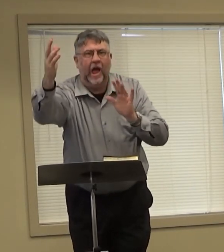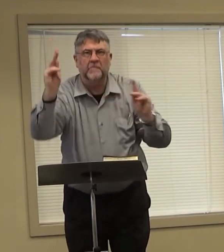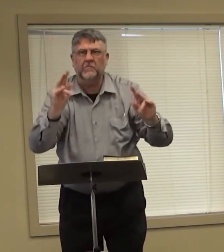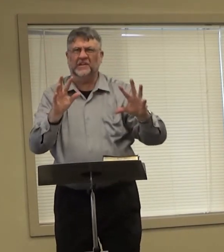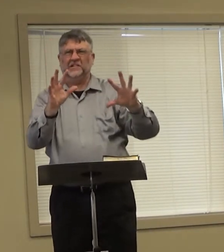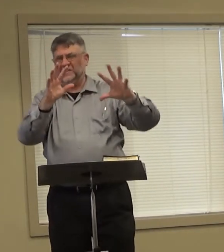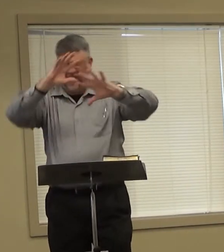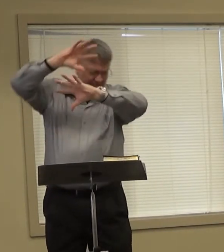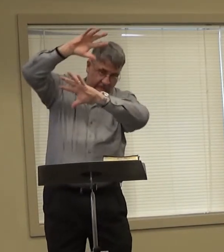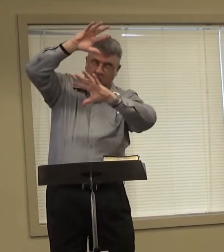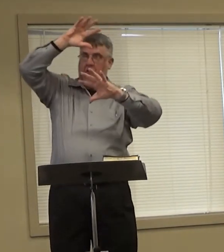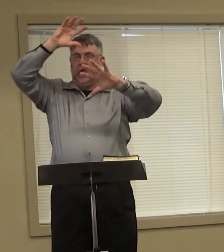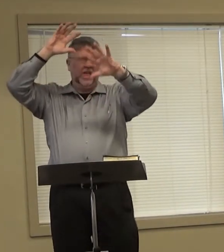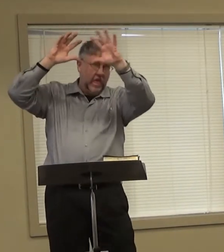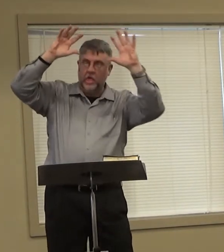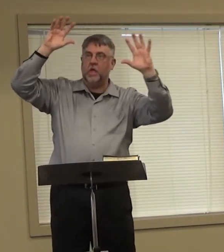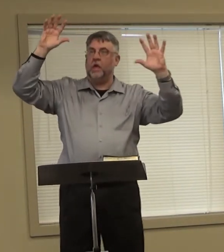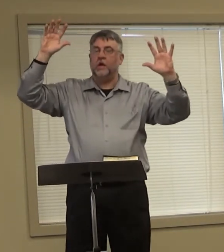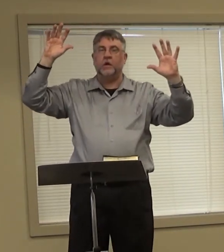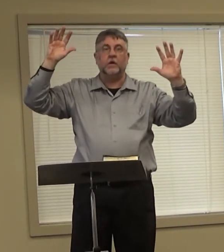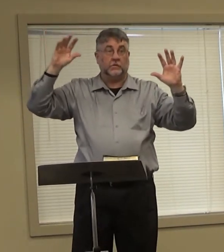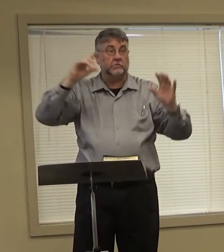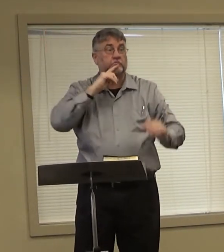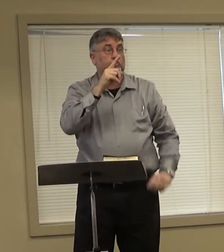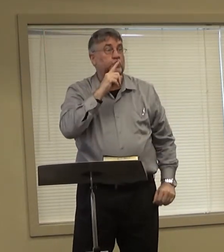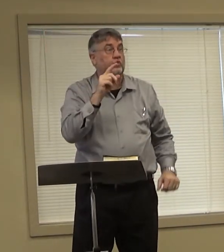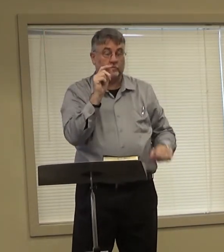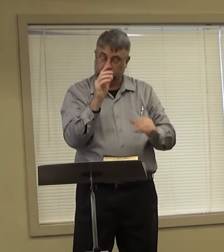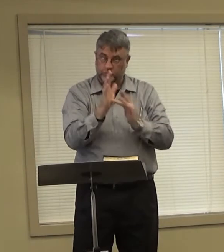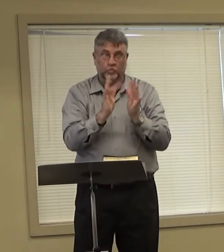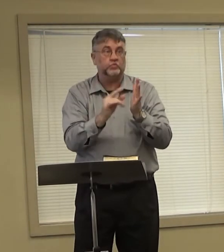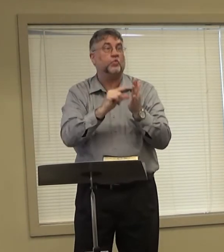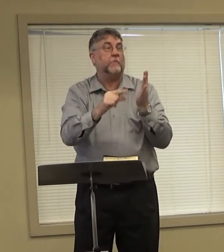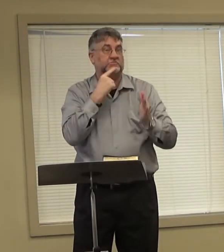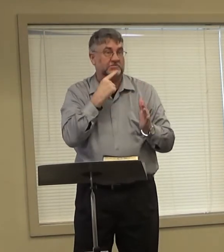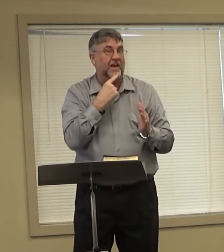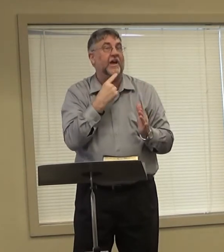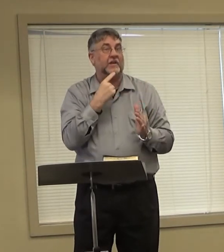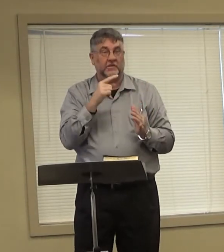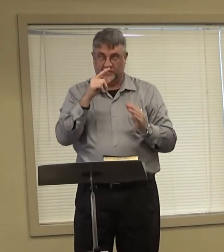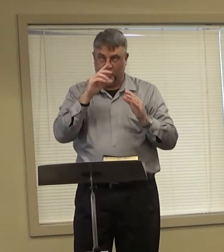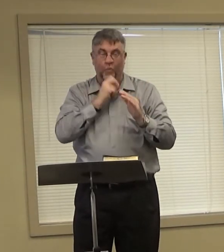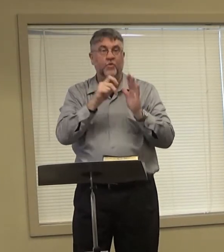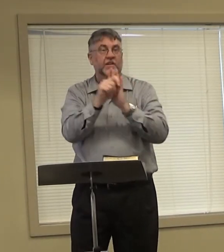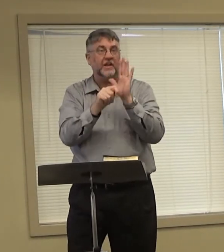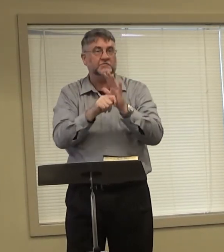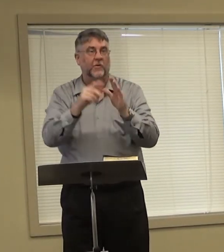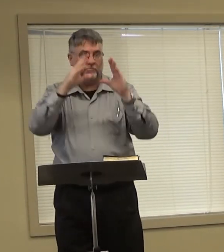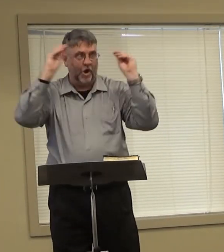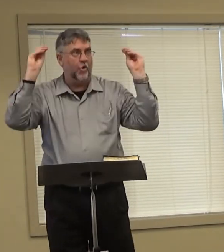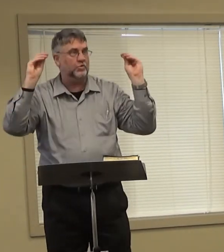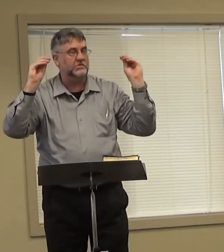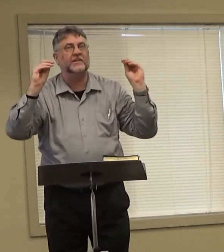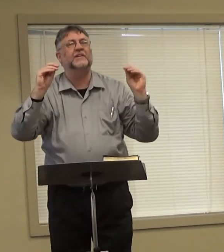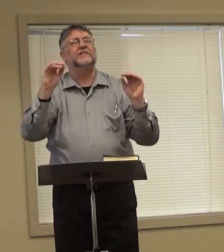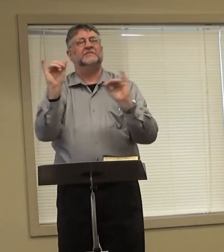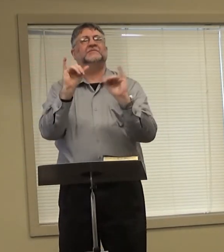was so strong. And the people were blinded. And that's the true story of Scripture says. It's in the Old Testament.